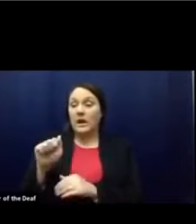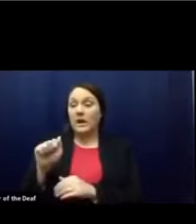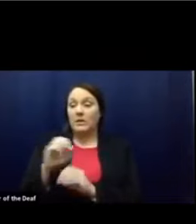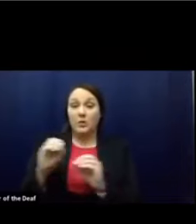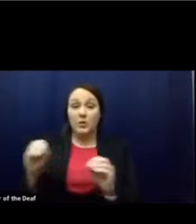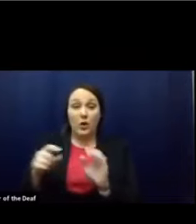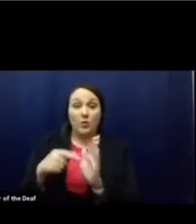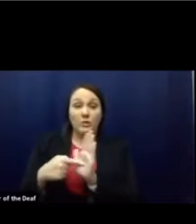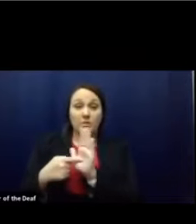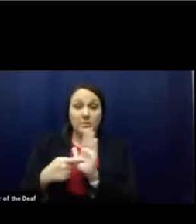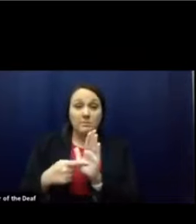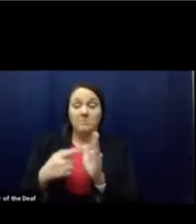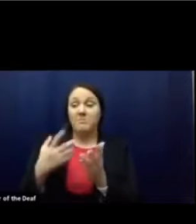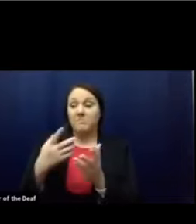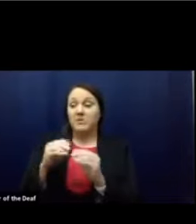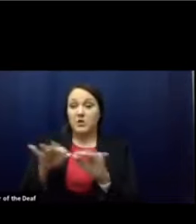disease.